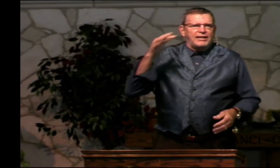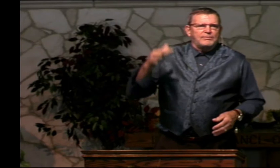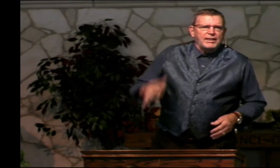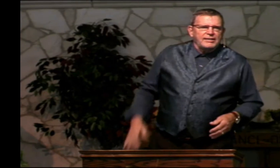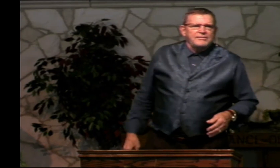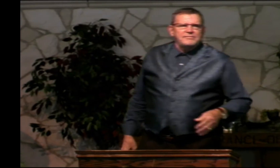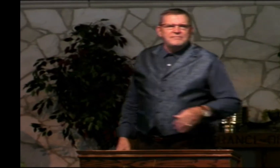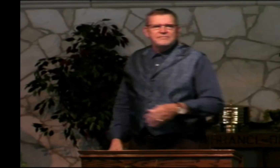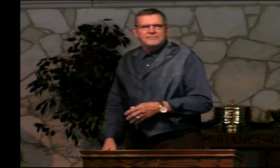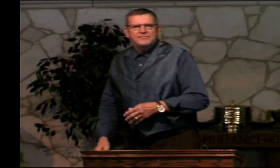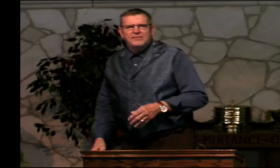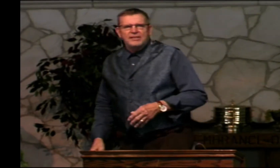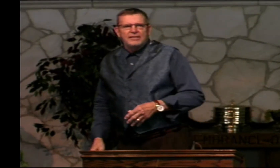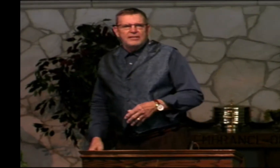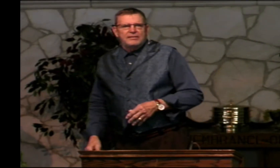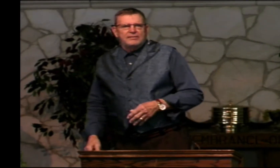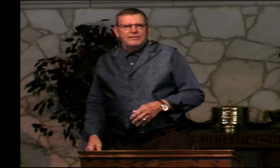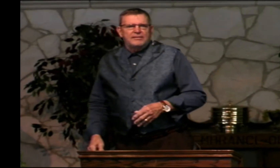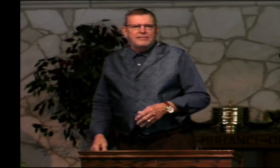little loudly.